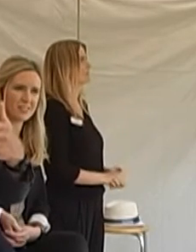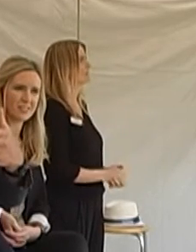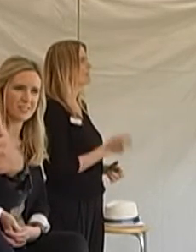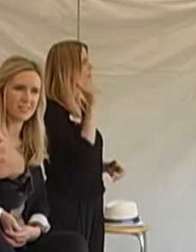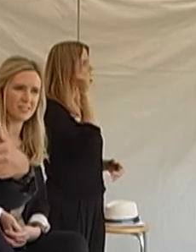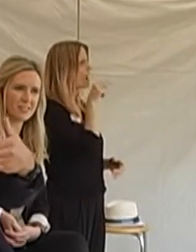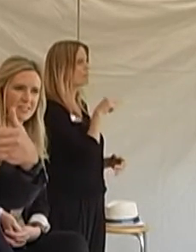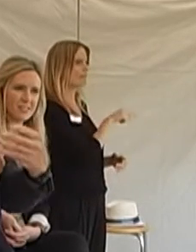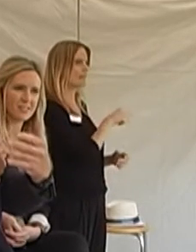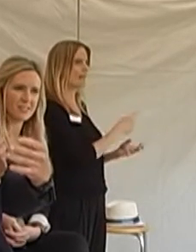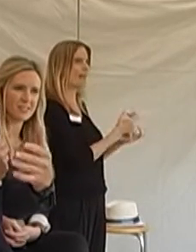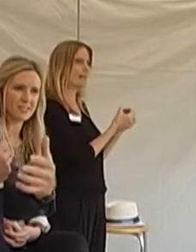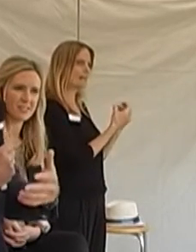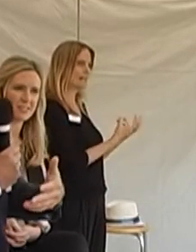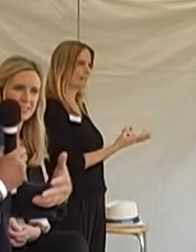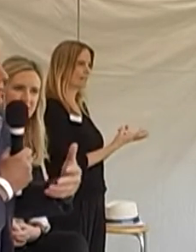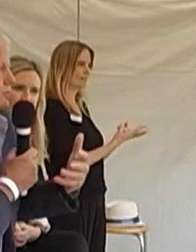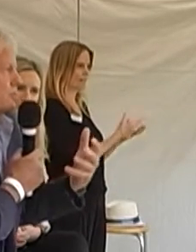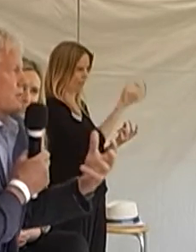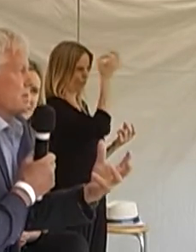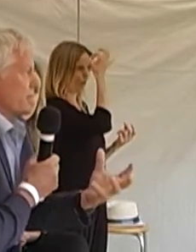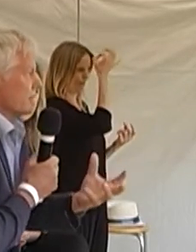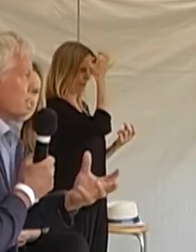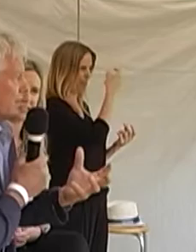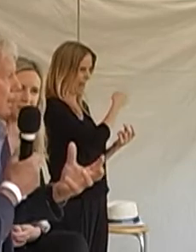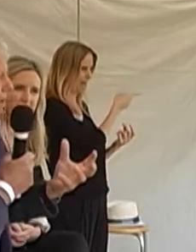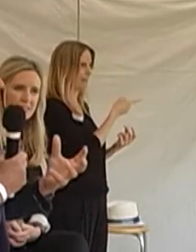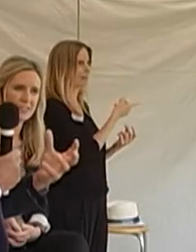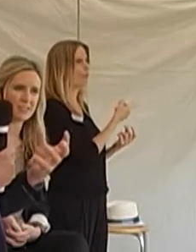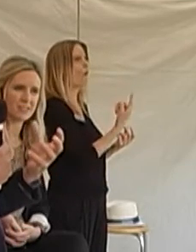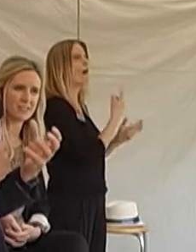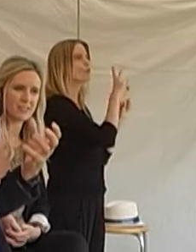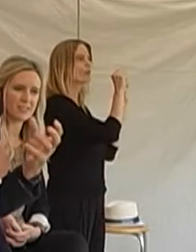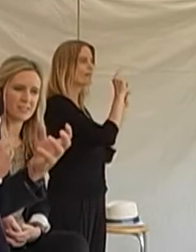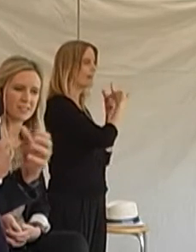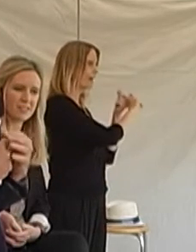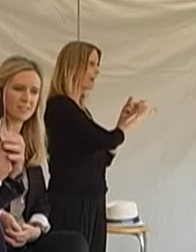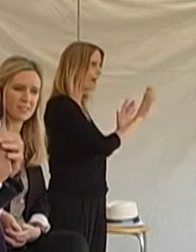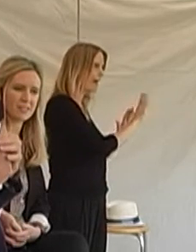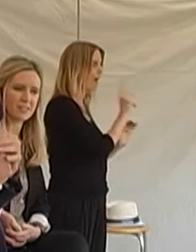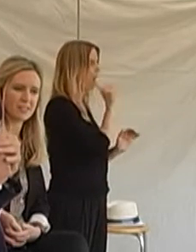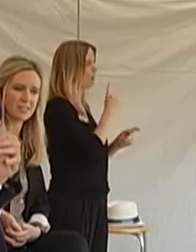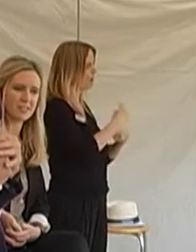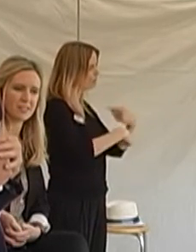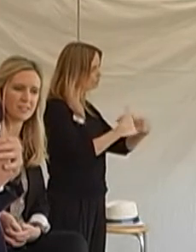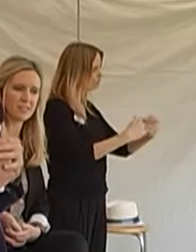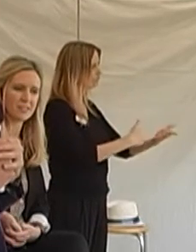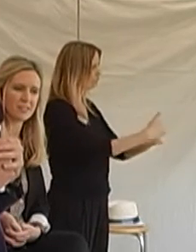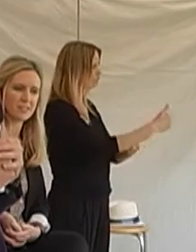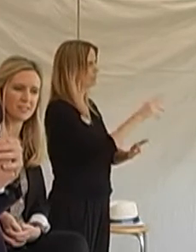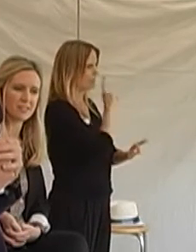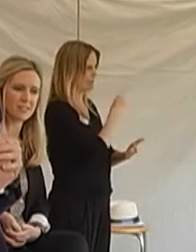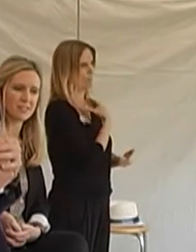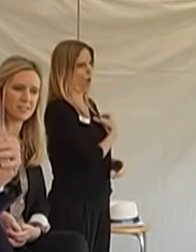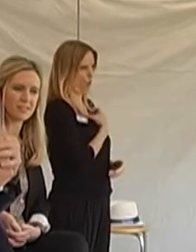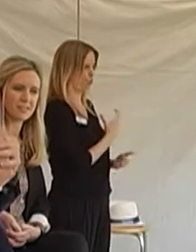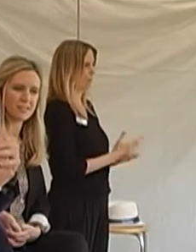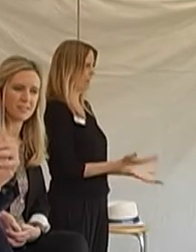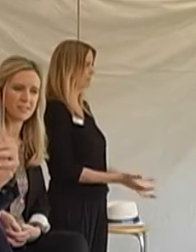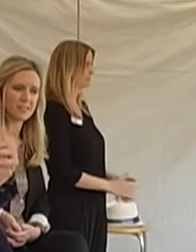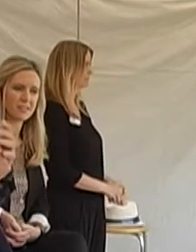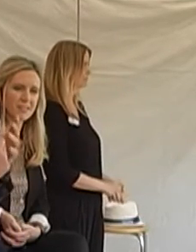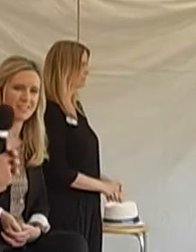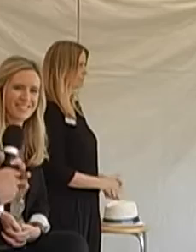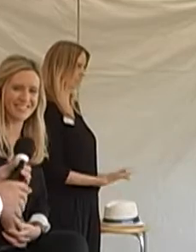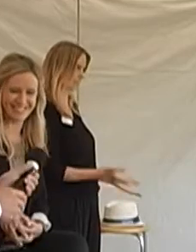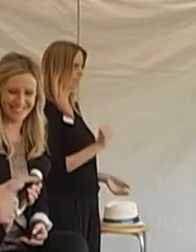reminder that not only happiness, but also sustainability is important for us.